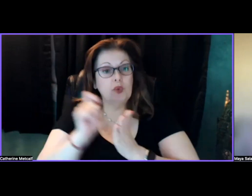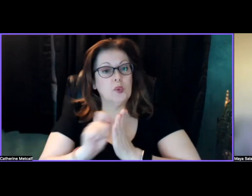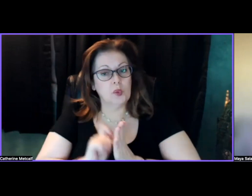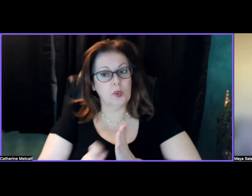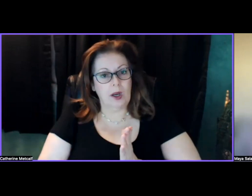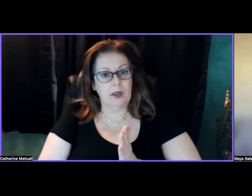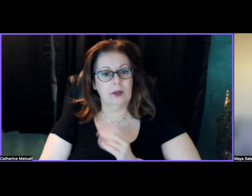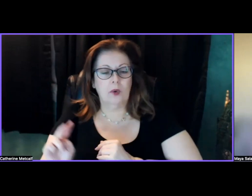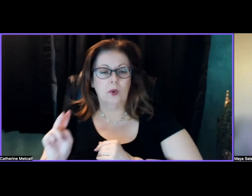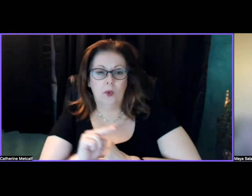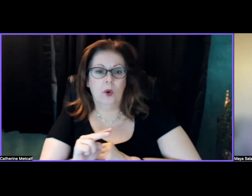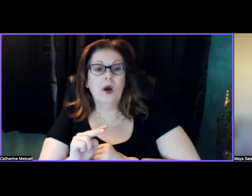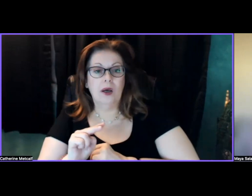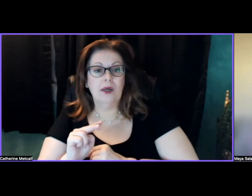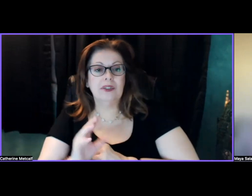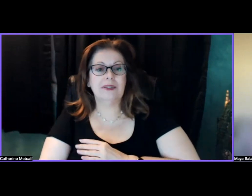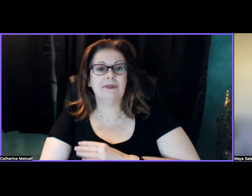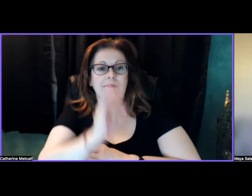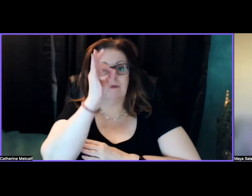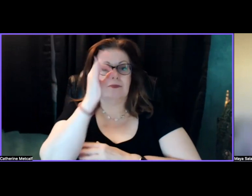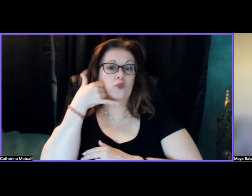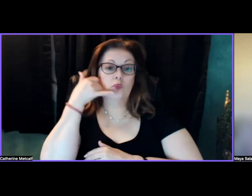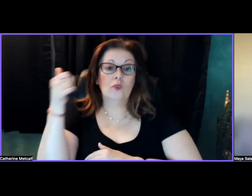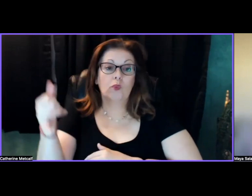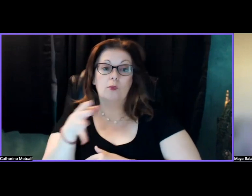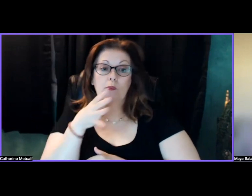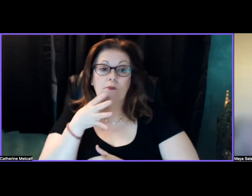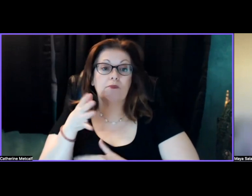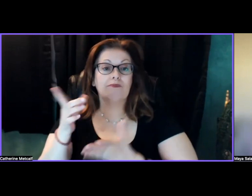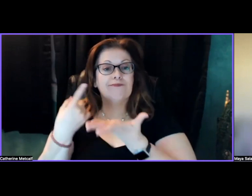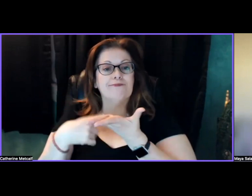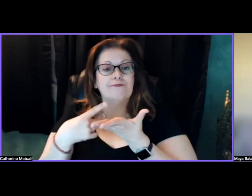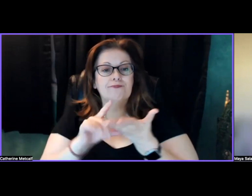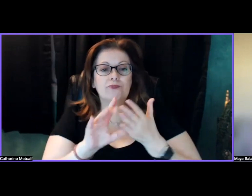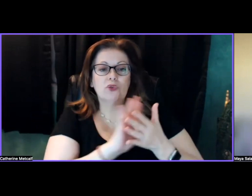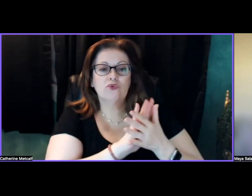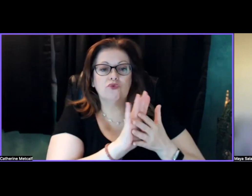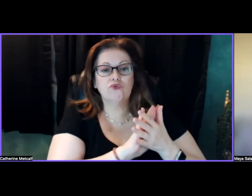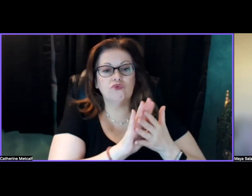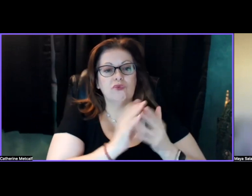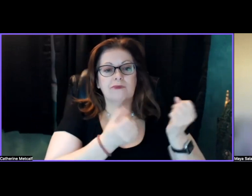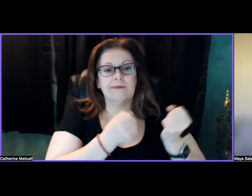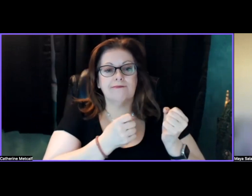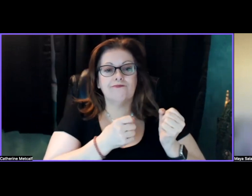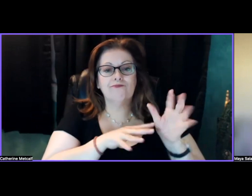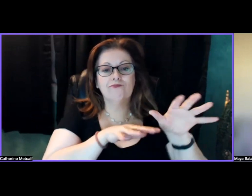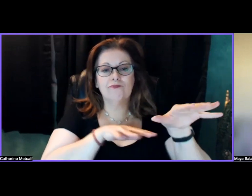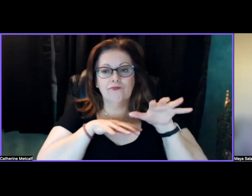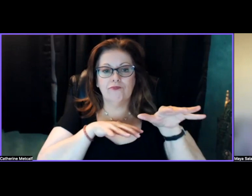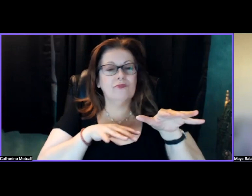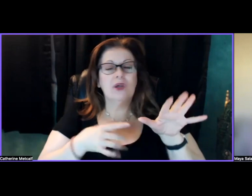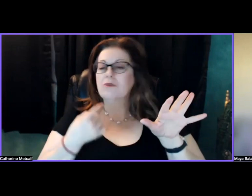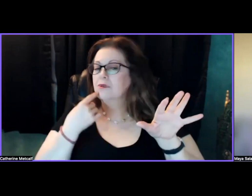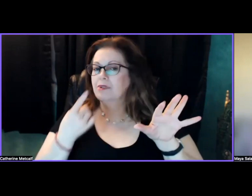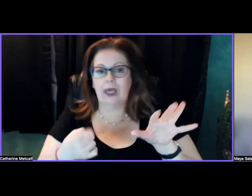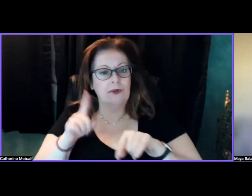the mirror. Call your mother and talk about traffic or the cost of apples. Don't mention the insomnia or her portrait